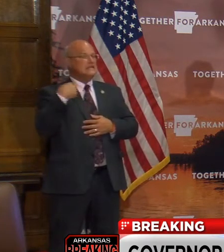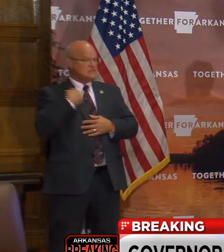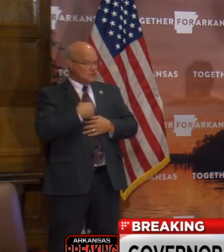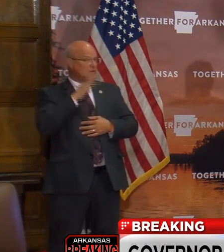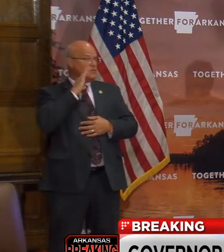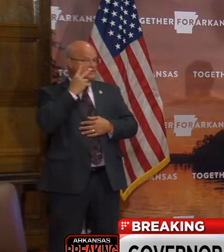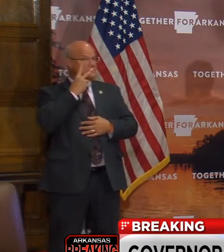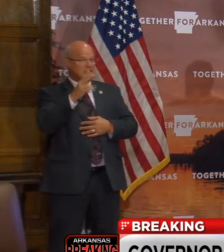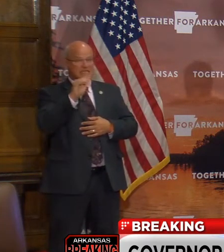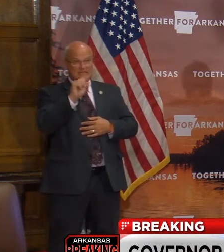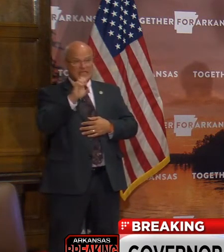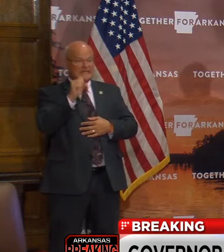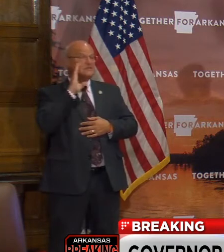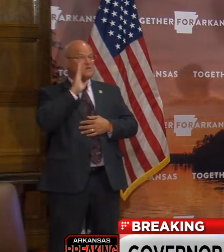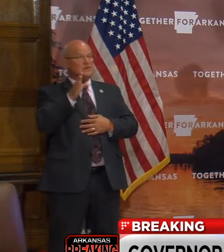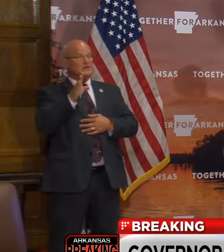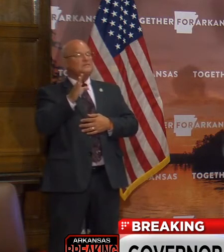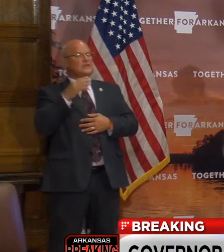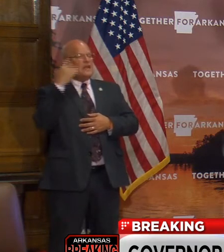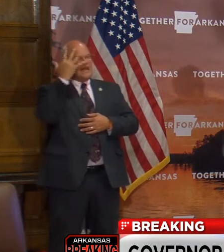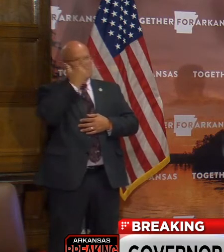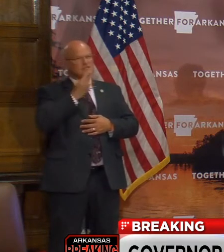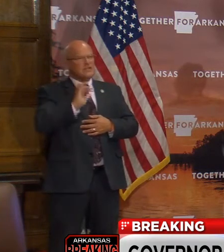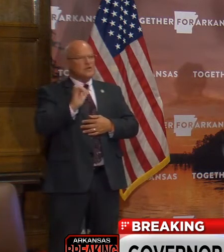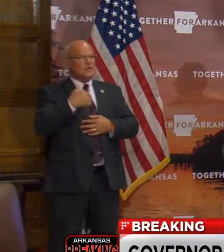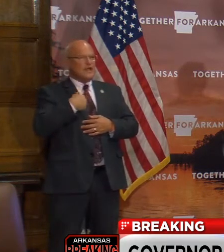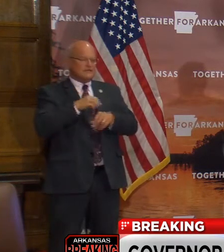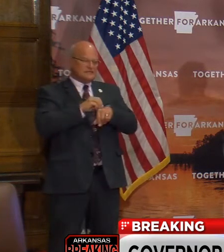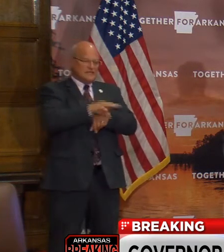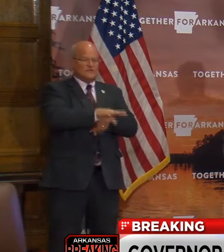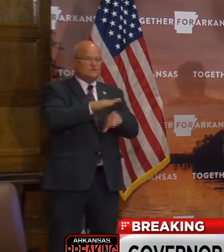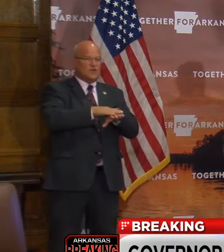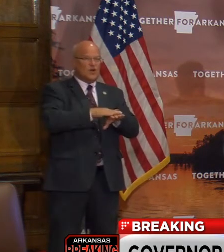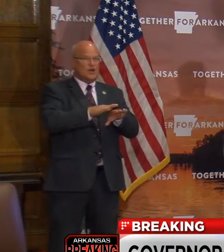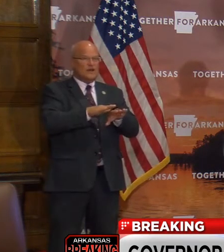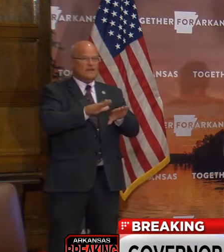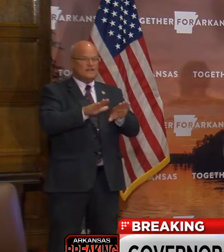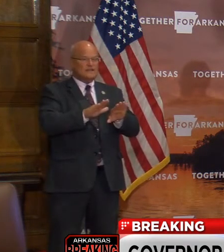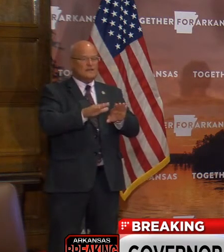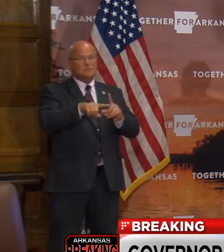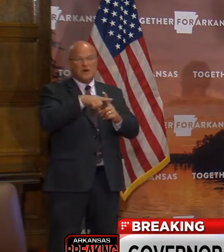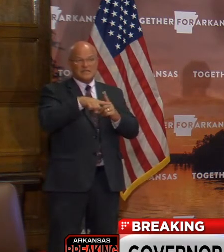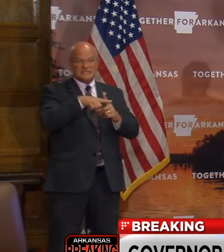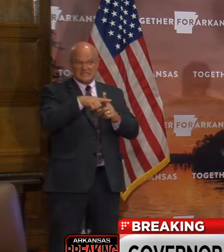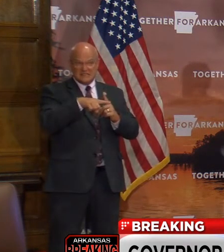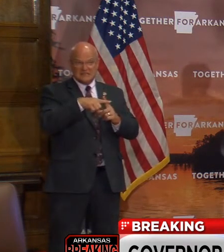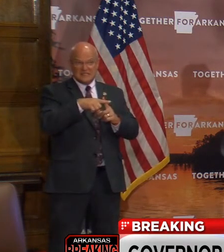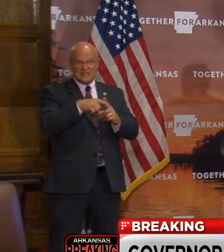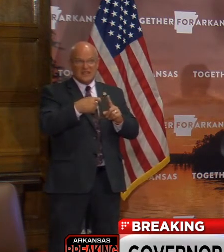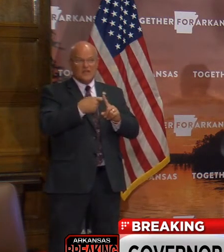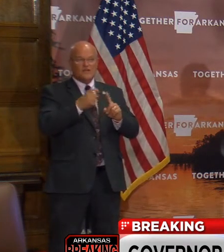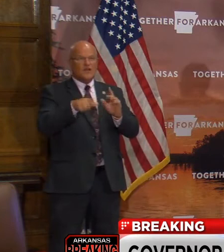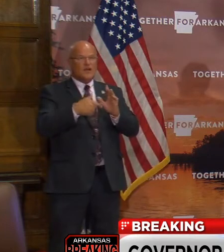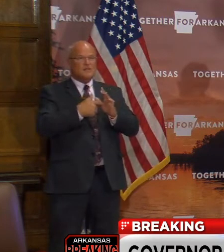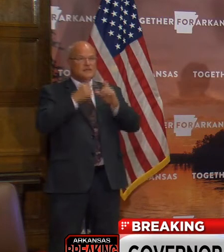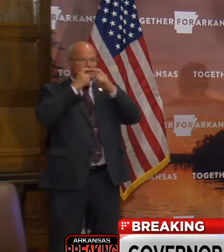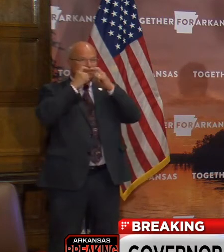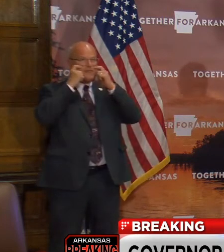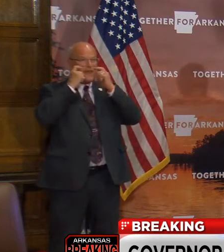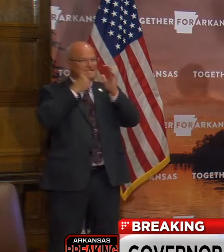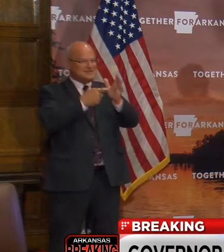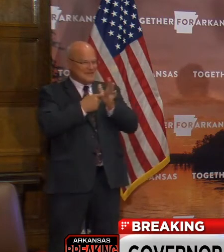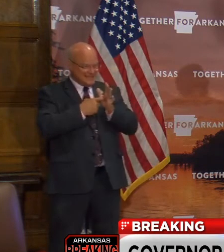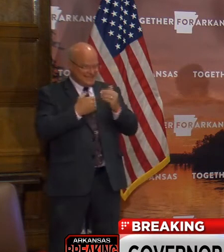see cases. It looks like we're having an influence on these curves of positivity in part from this mask